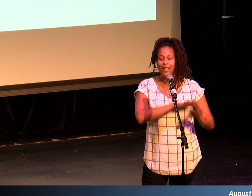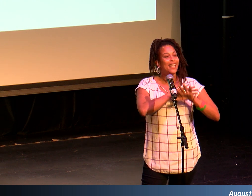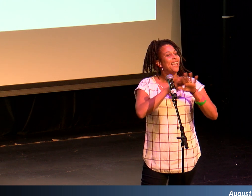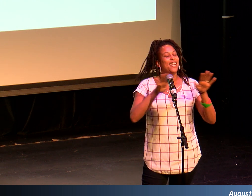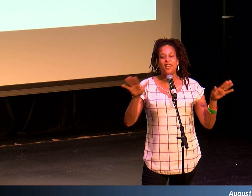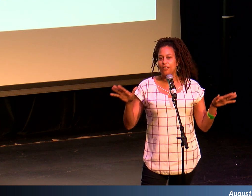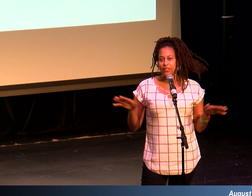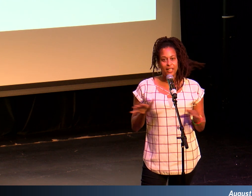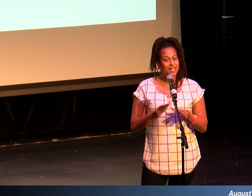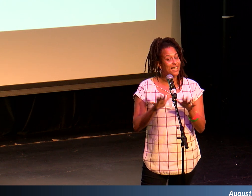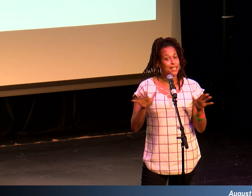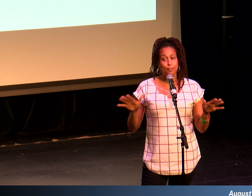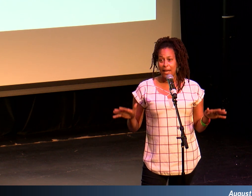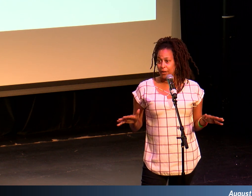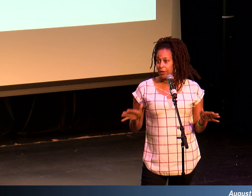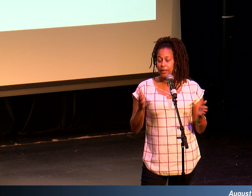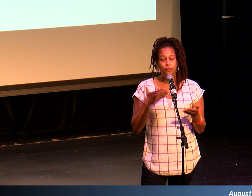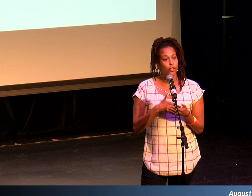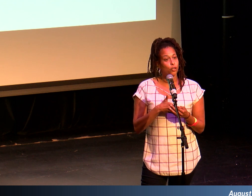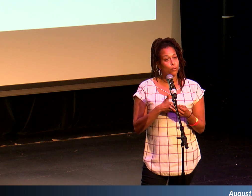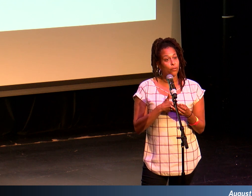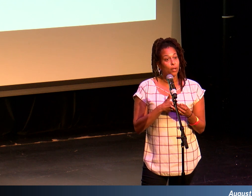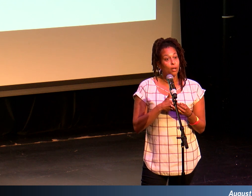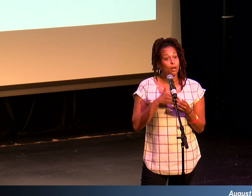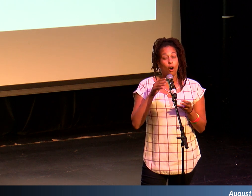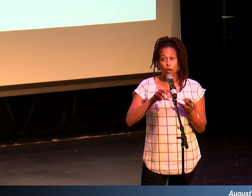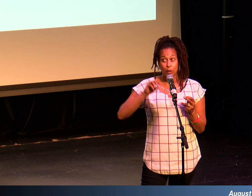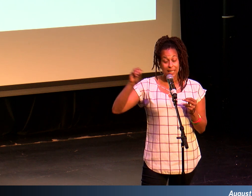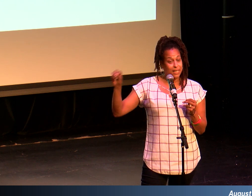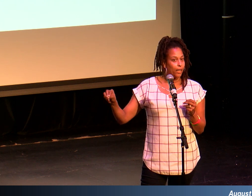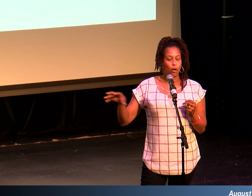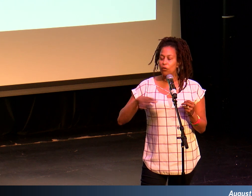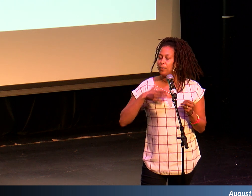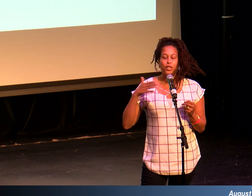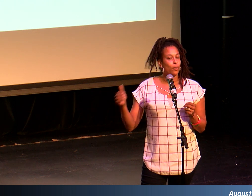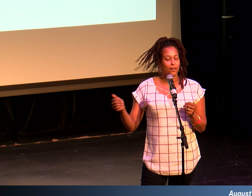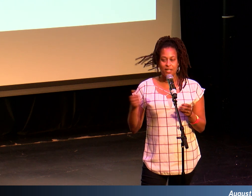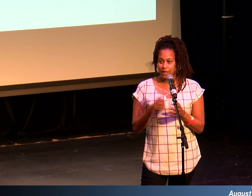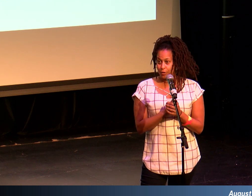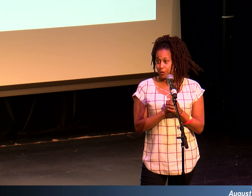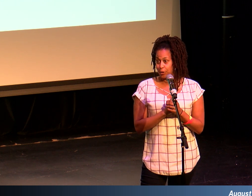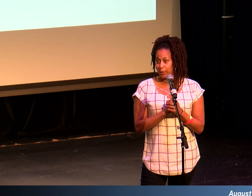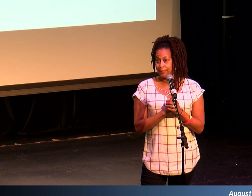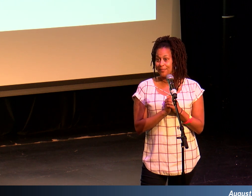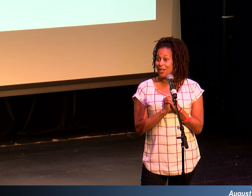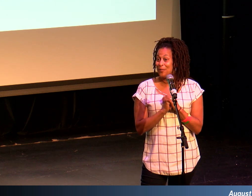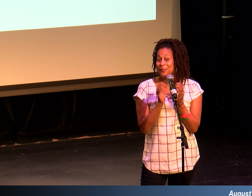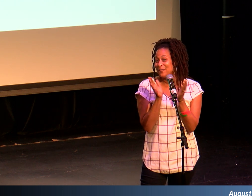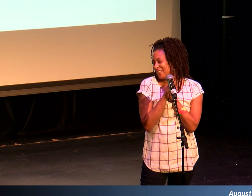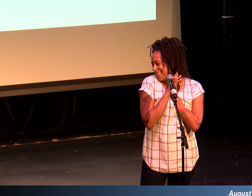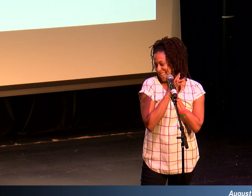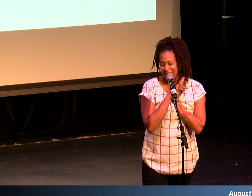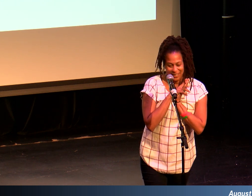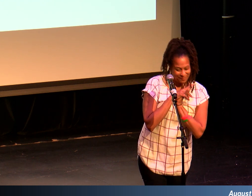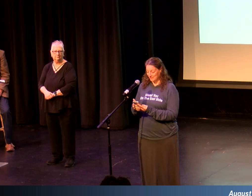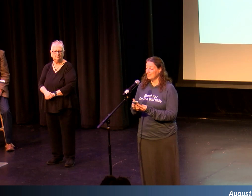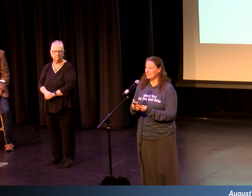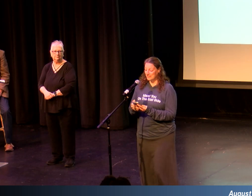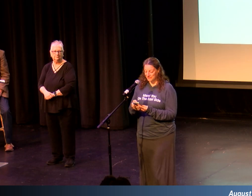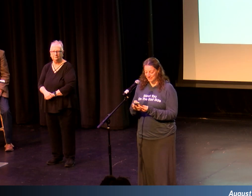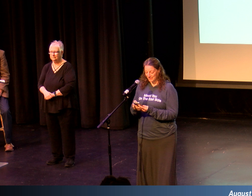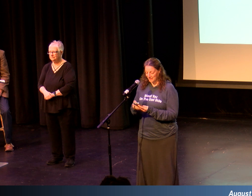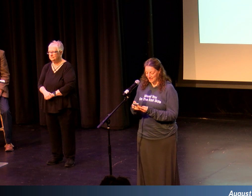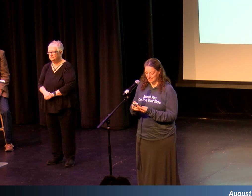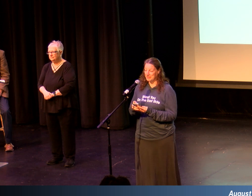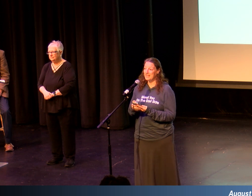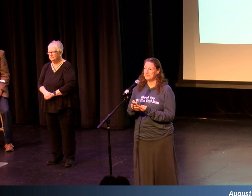future, and none of these things matter if our youth are going to take over but don't have the skills to do it. So thank you.